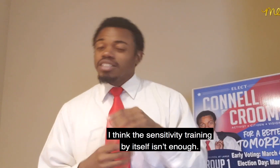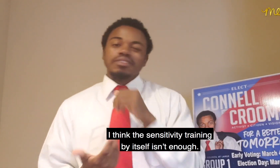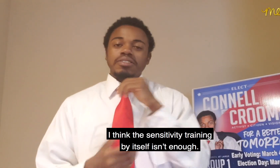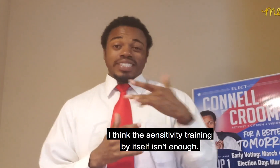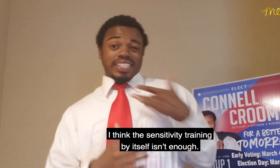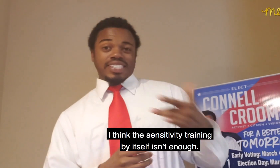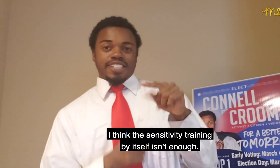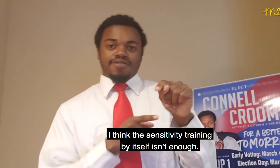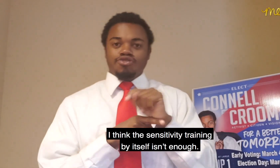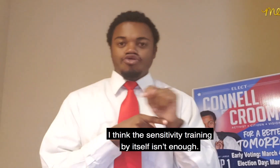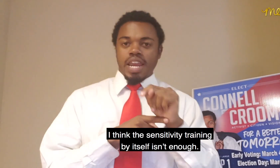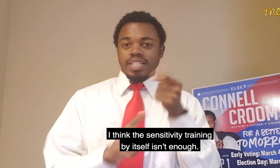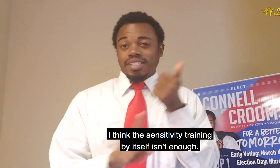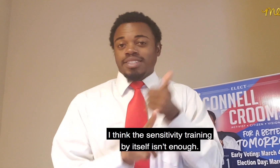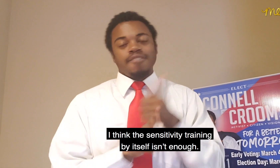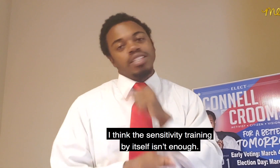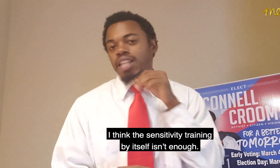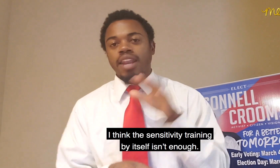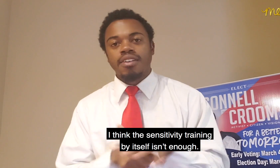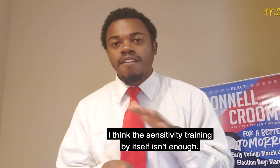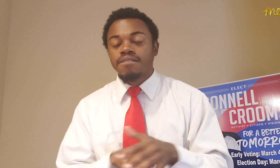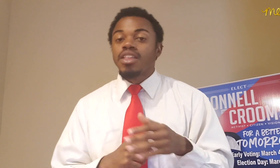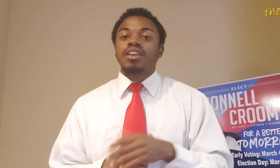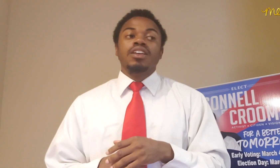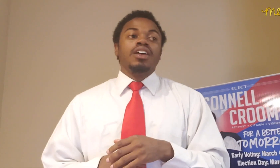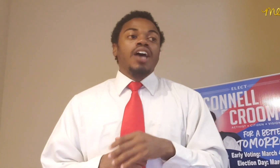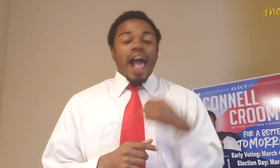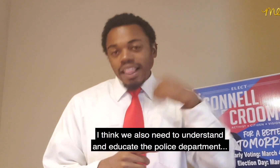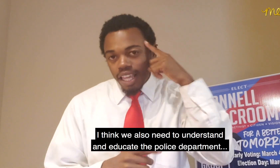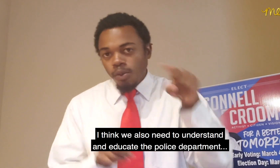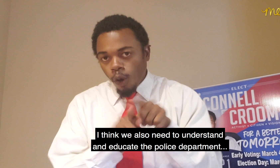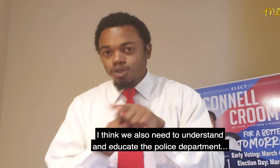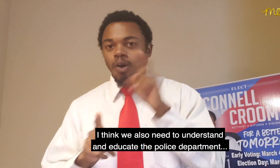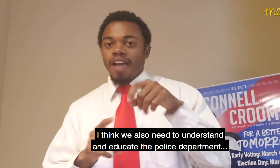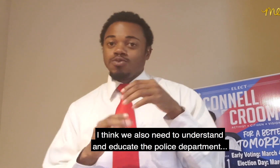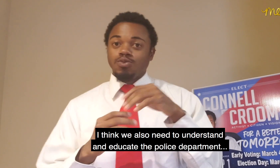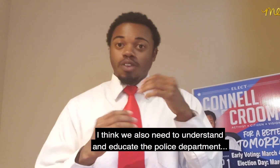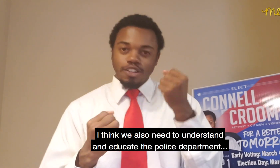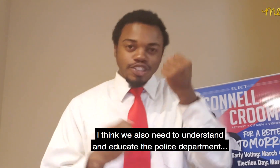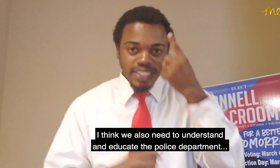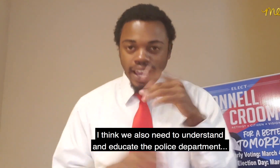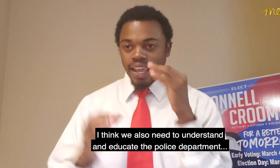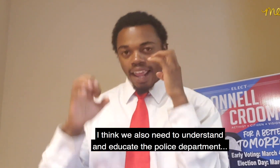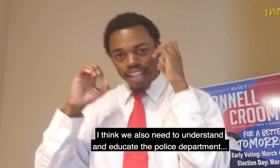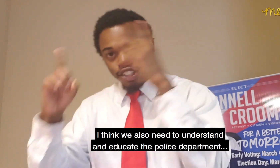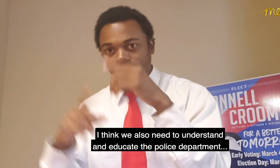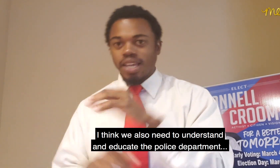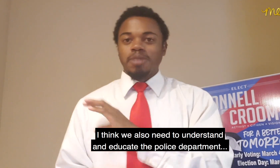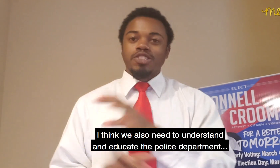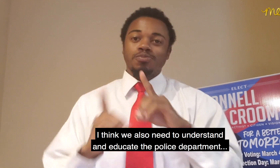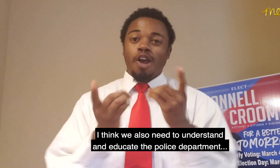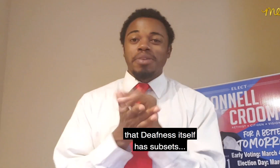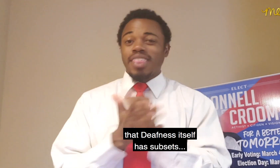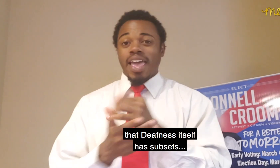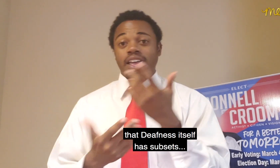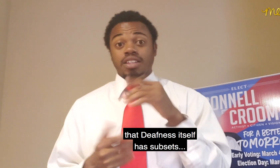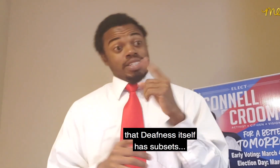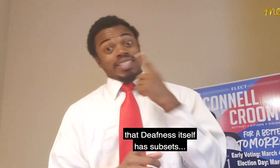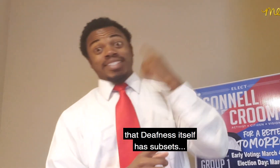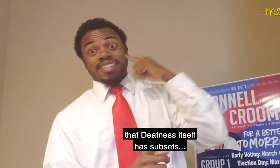the sensitivity training by itself isn't enough. I think we also need to understand and educate the police department